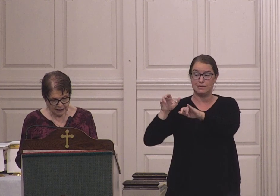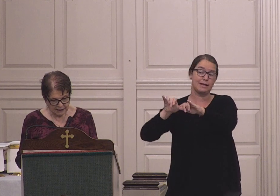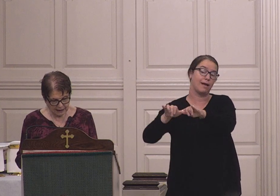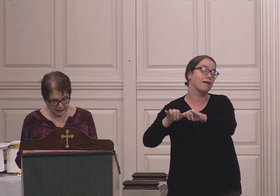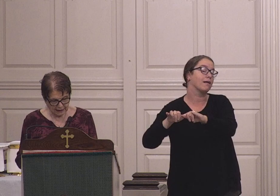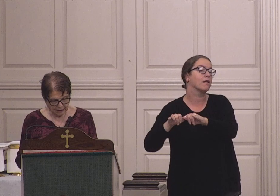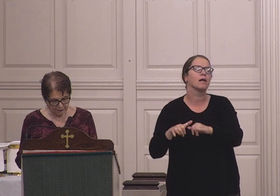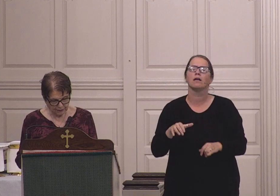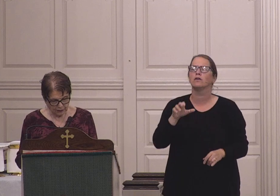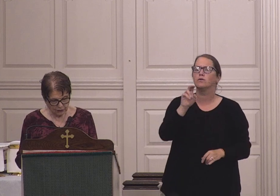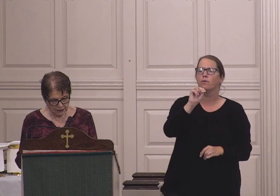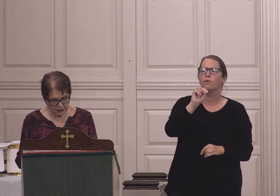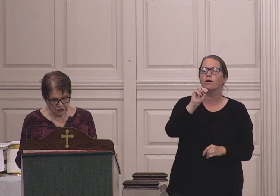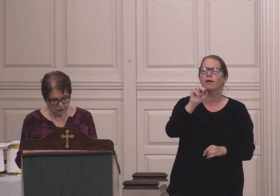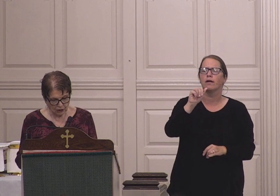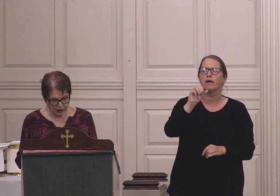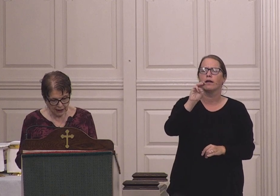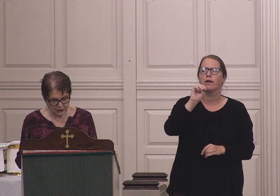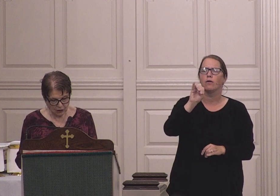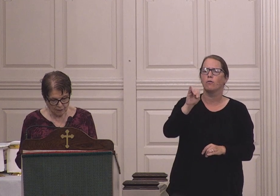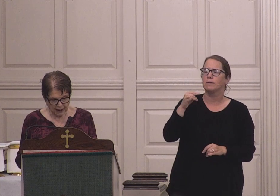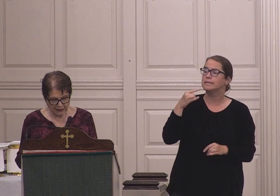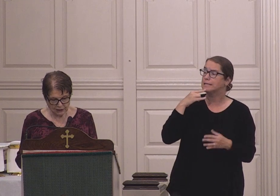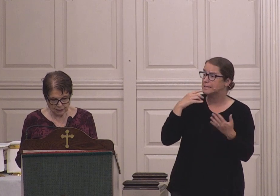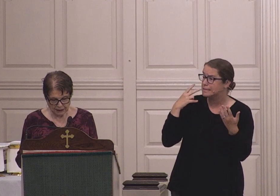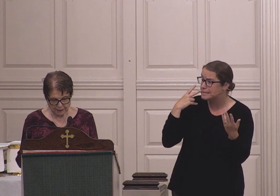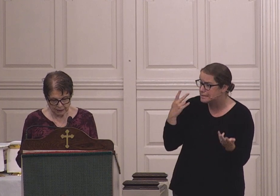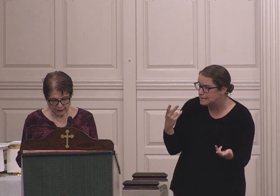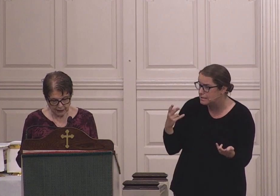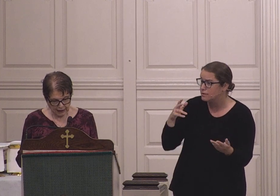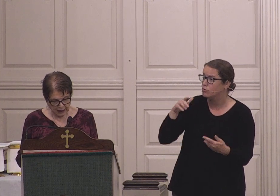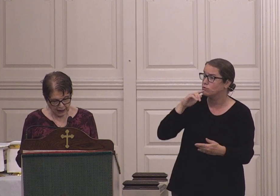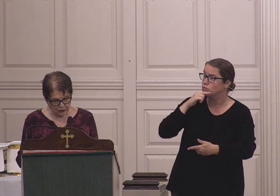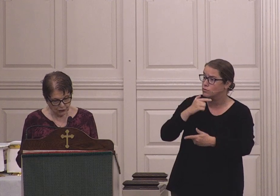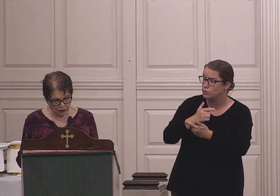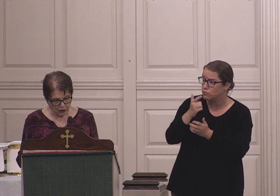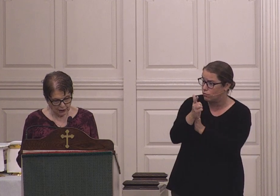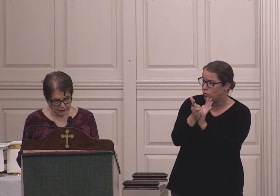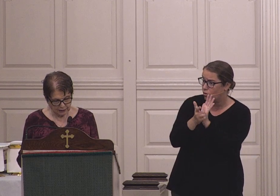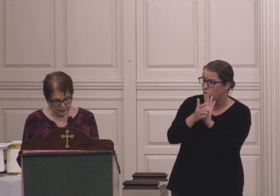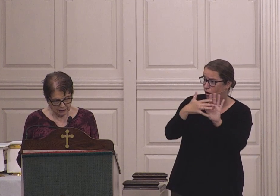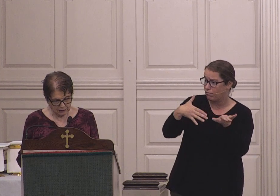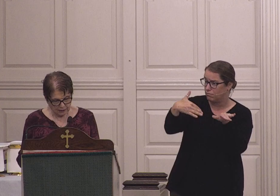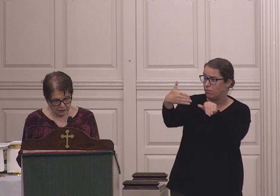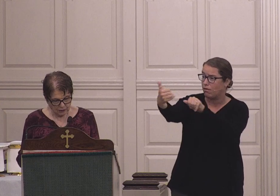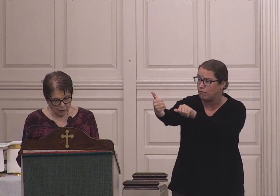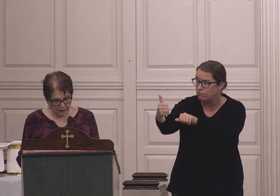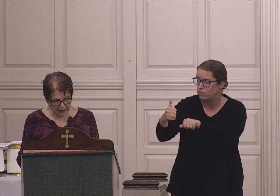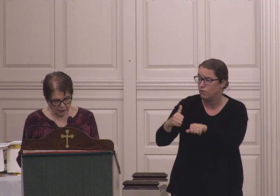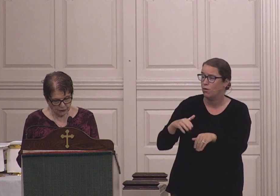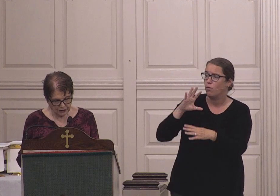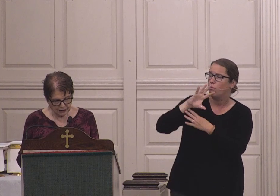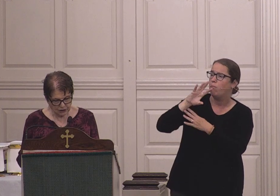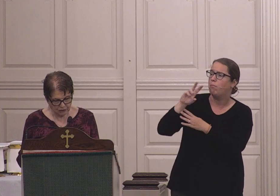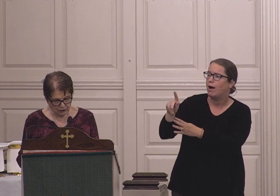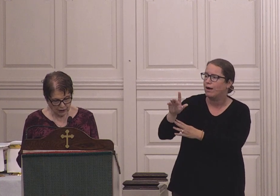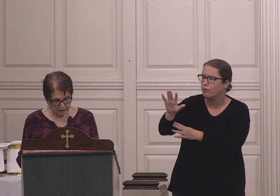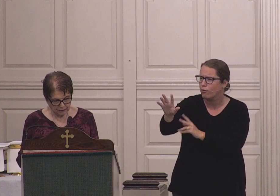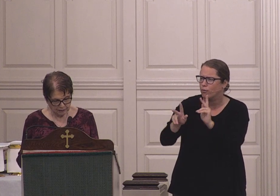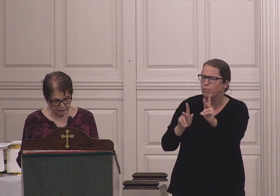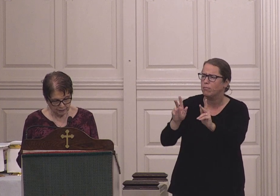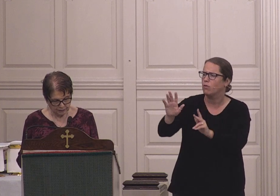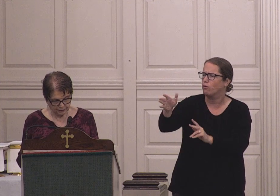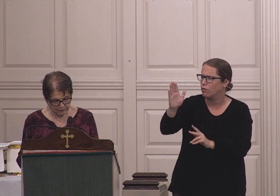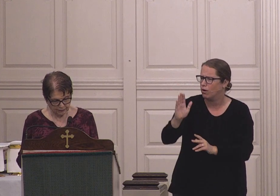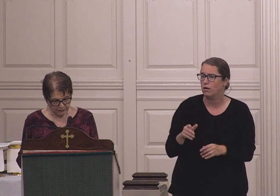Naomi said, "See now, your sister-in-law has gone back to the people and her God. Go back with your sister-in-law."